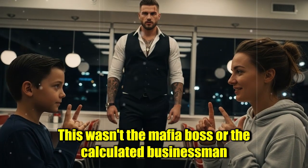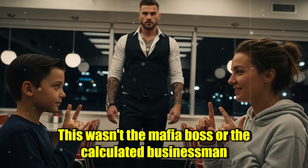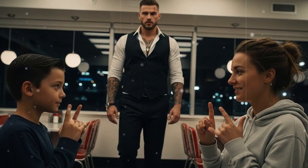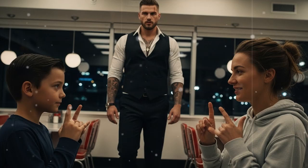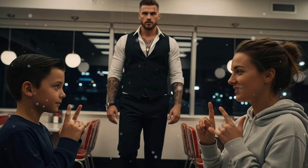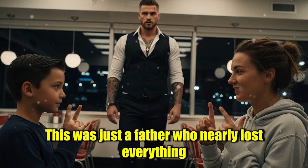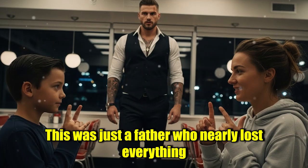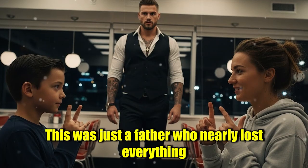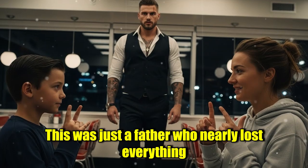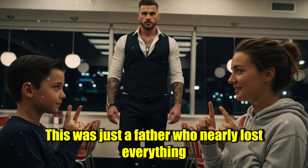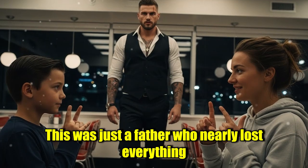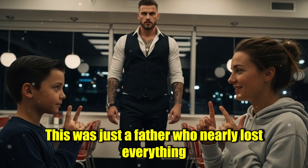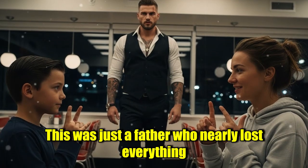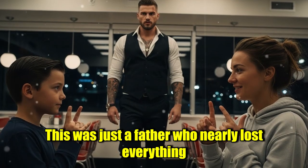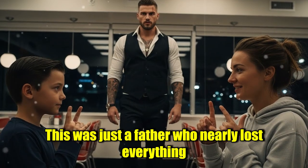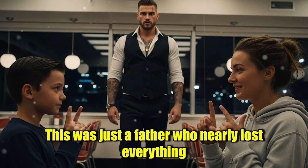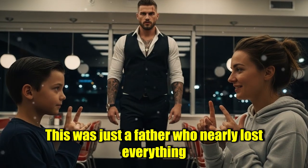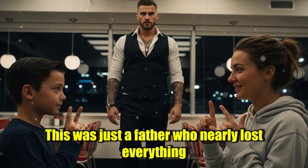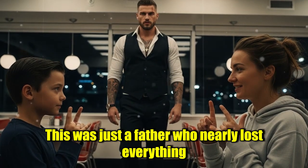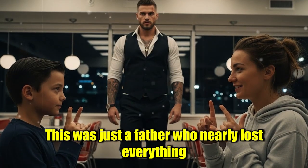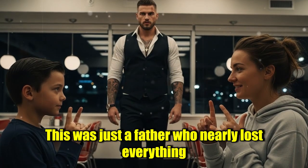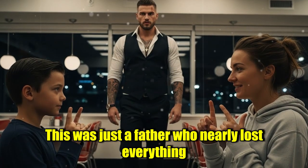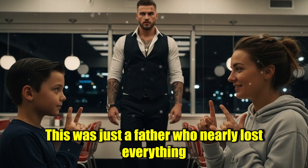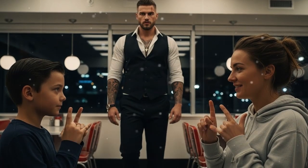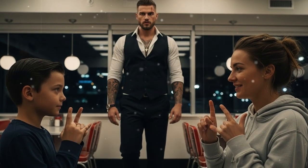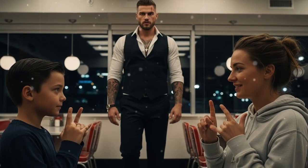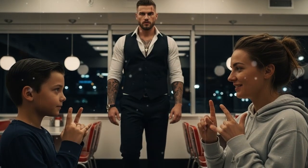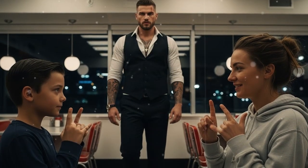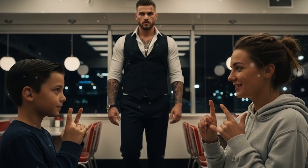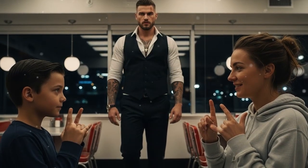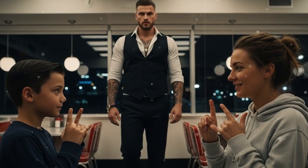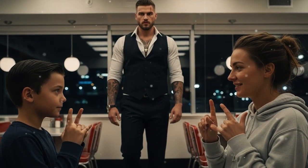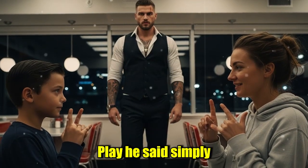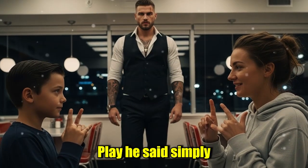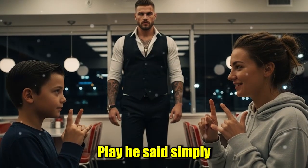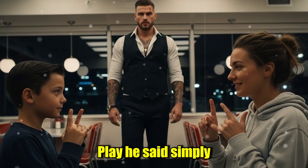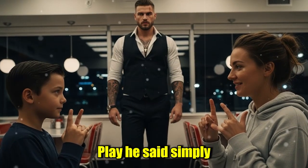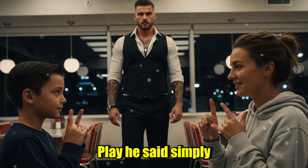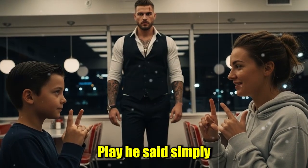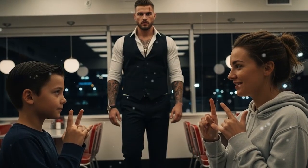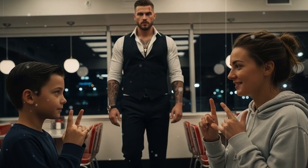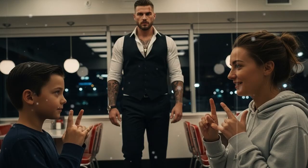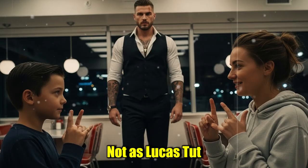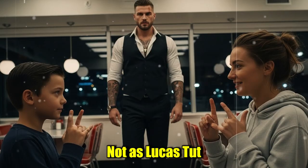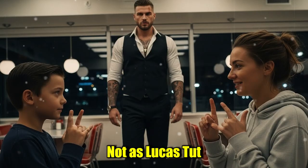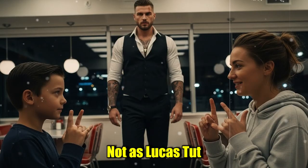businessman. This was just a father who'd nearly lost everything. Stay, he said simply. Not as Luca's